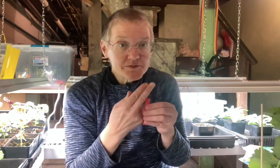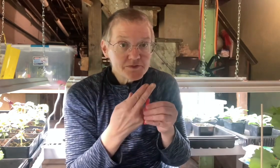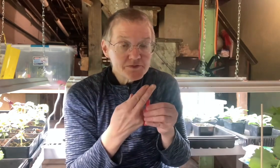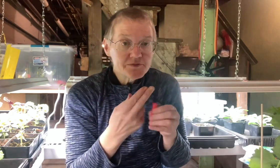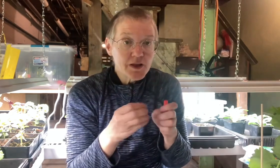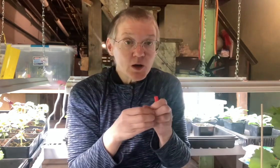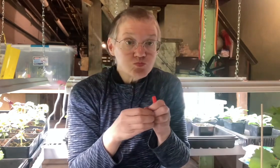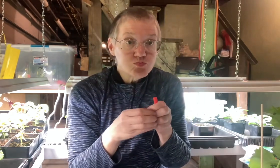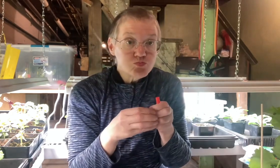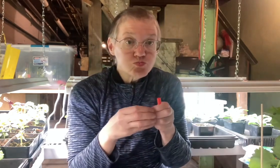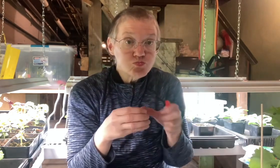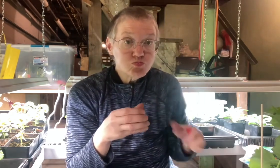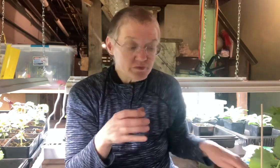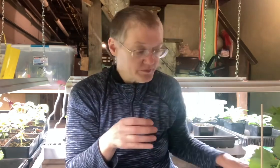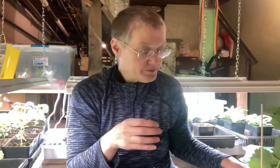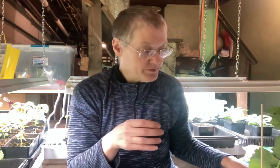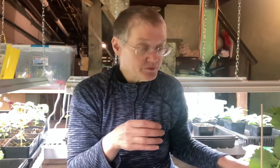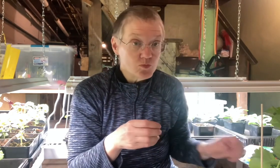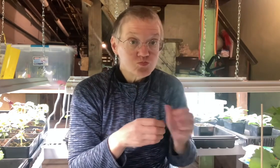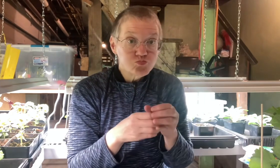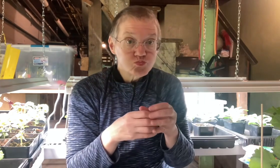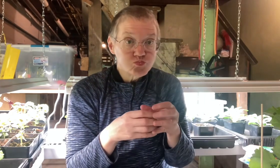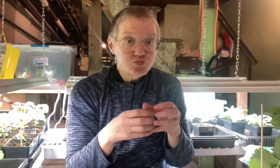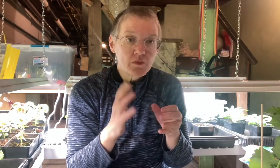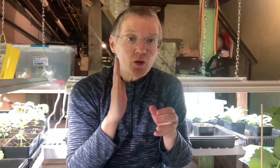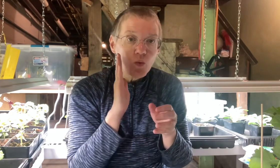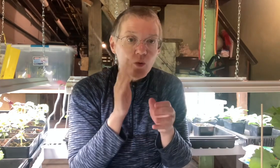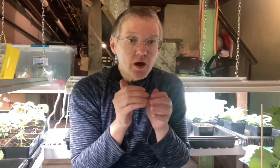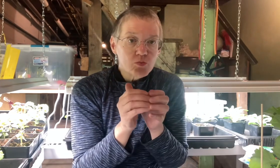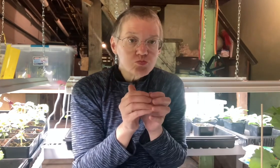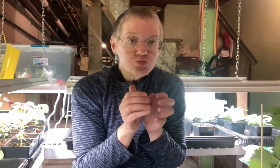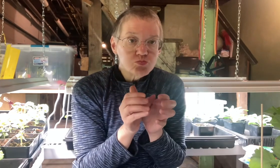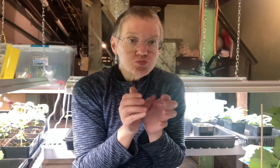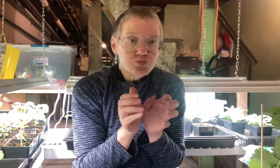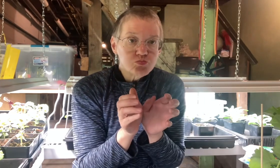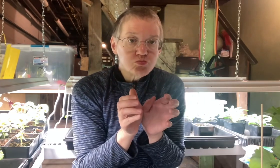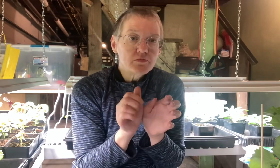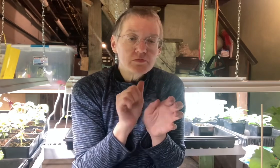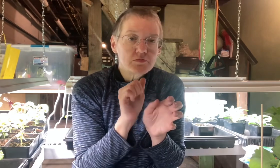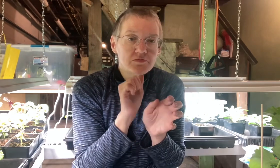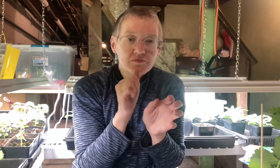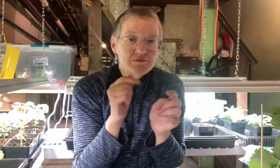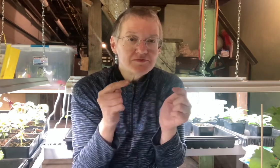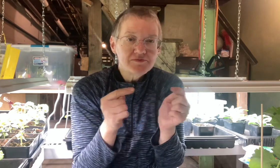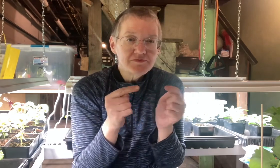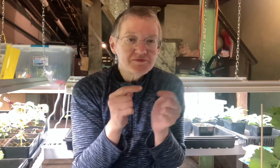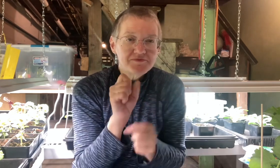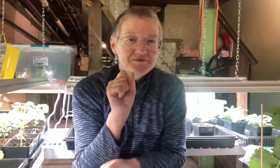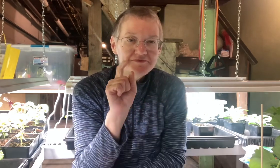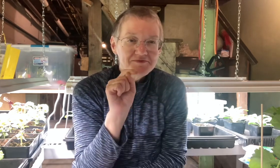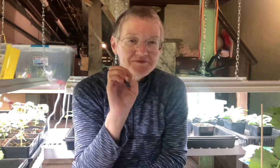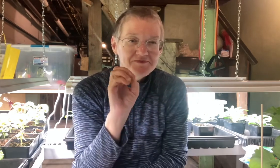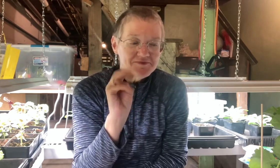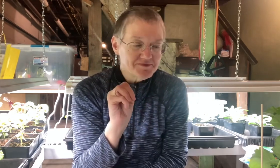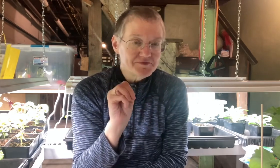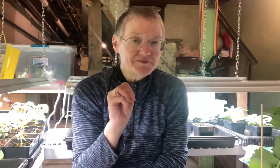And because the straw is slit, as the stem grows thicker, the straw will expand and it won't damage the